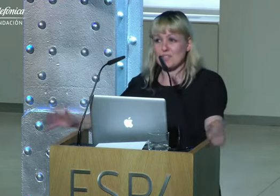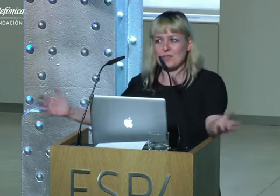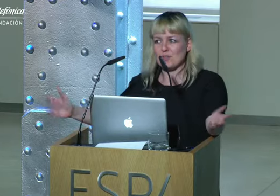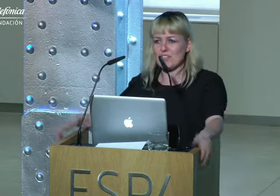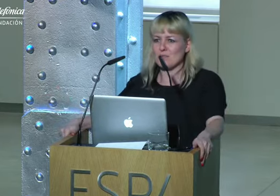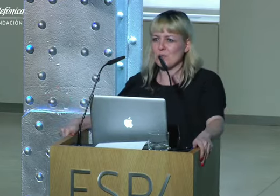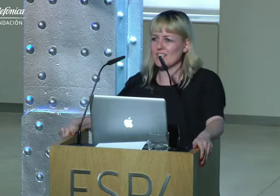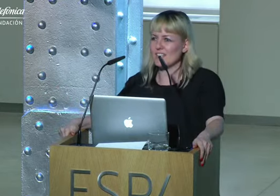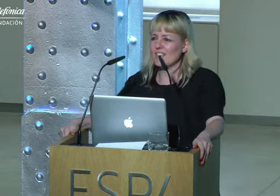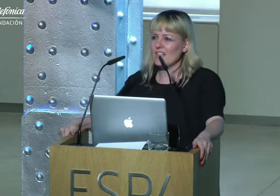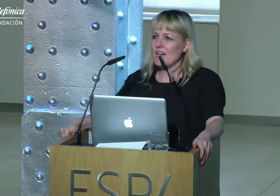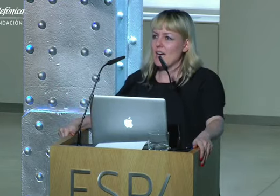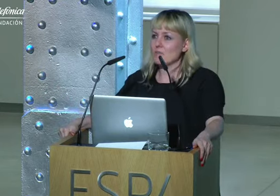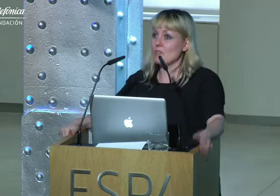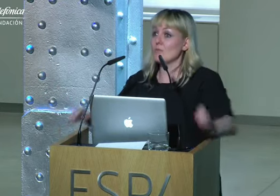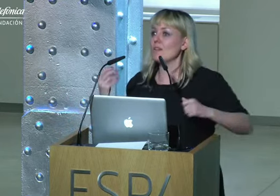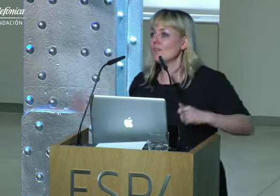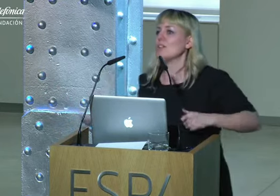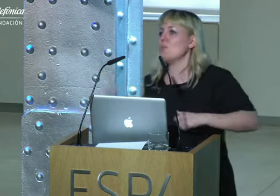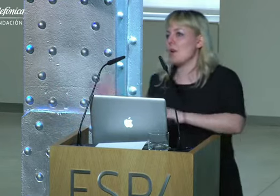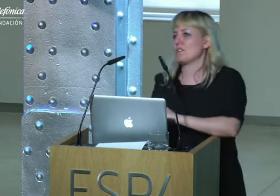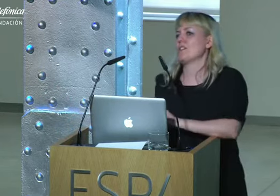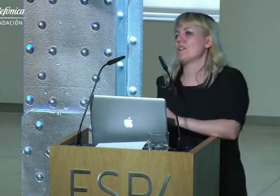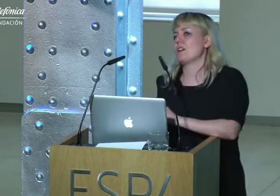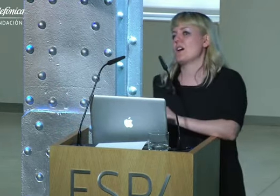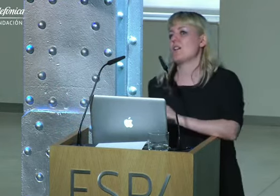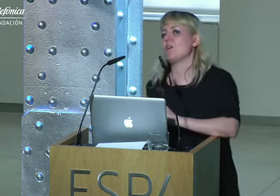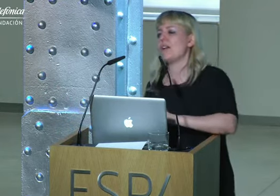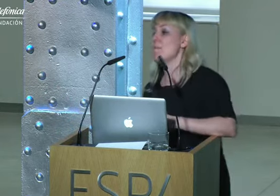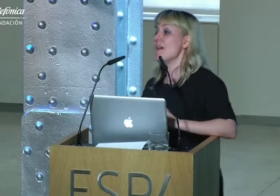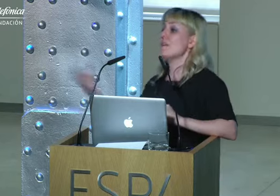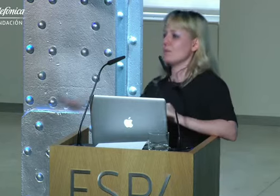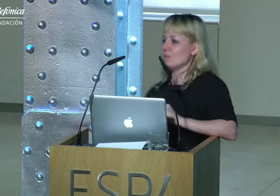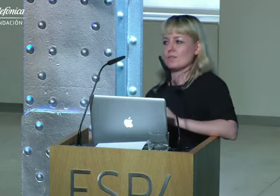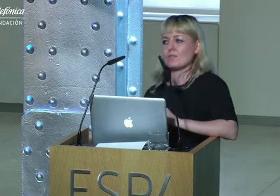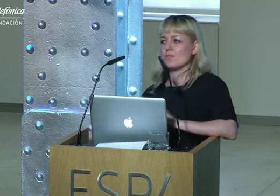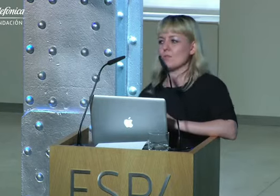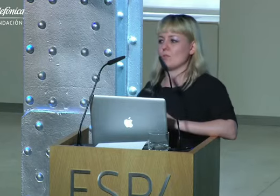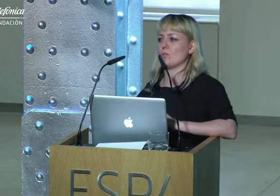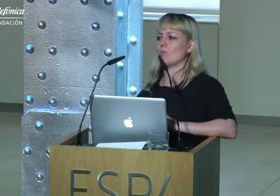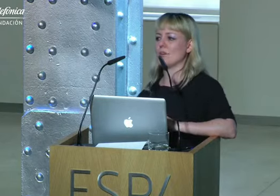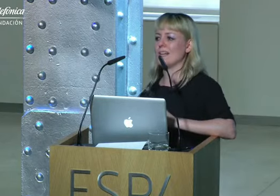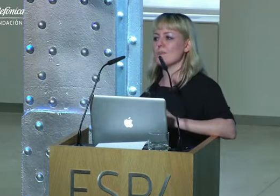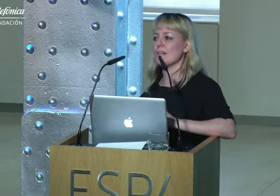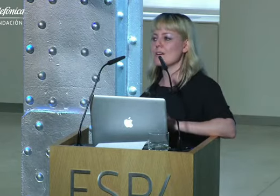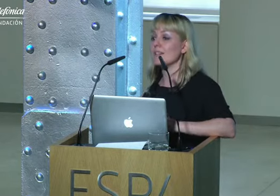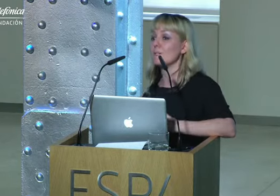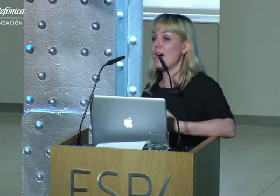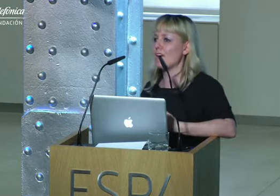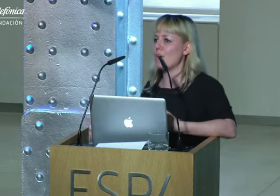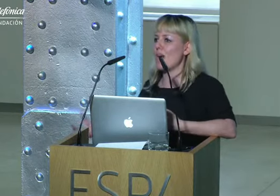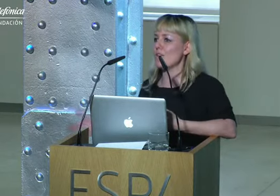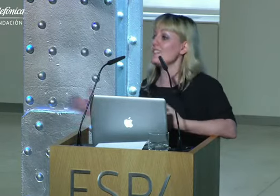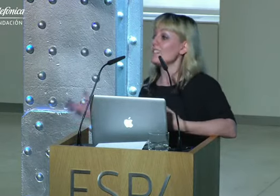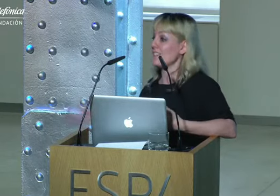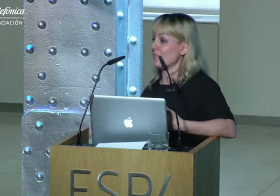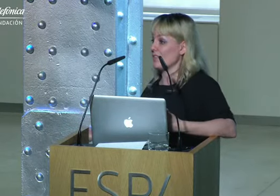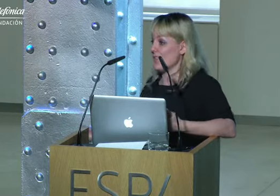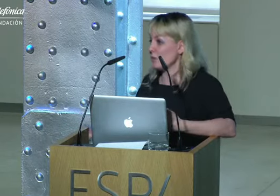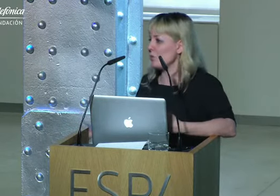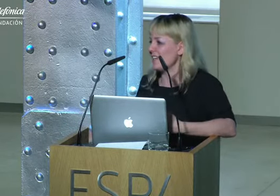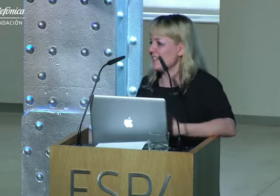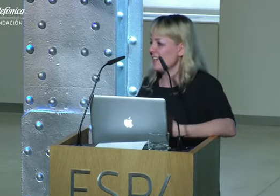around, which of course they didn't want. So there are definitely works that are not amendable to transmedia, and that's part of why there is a